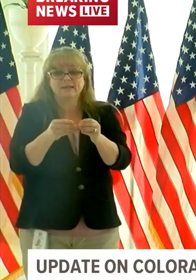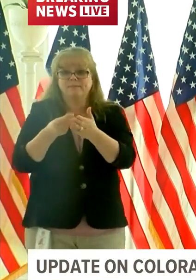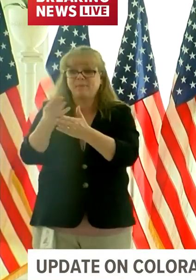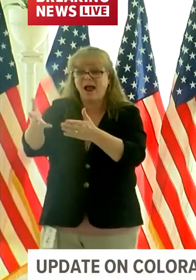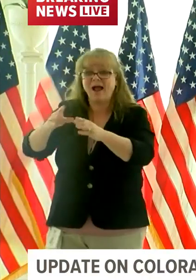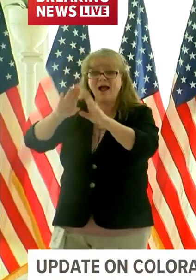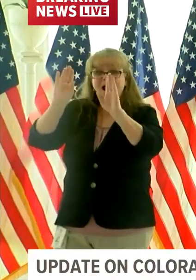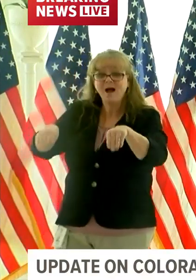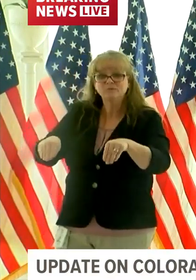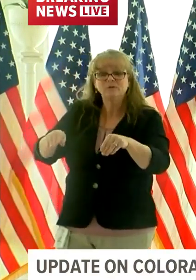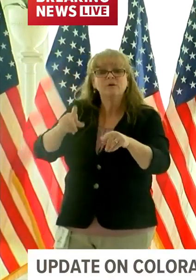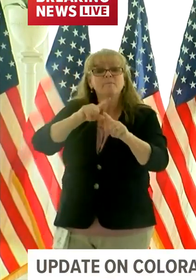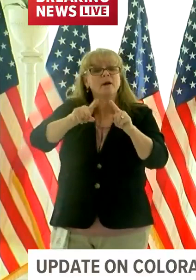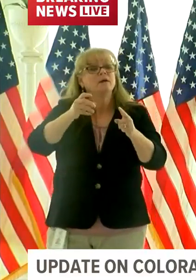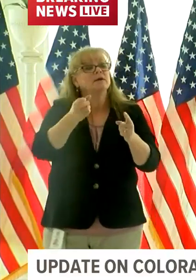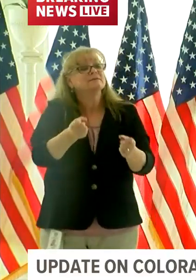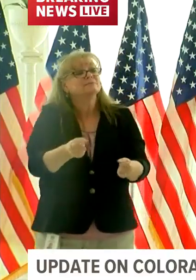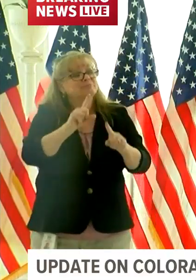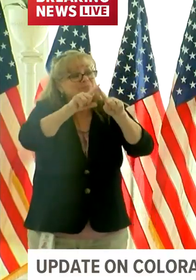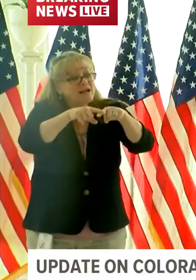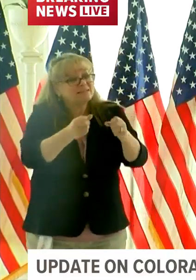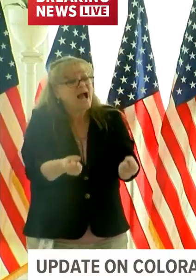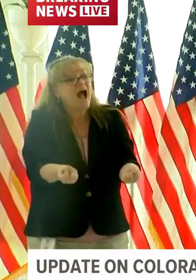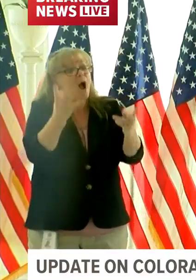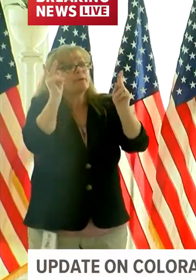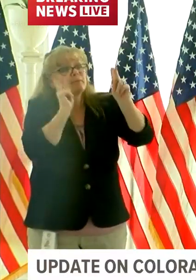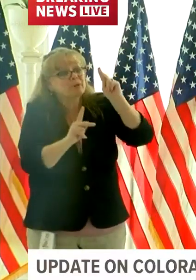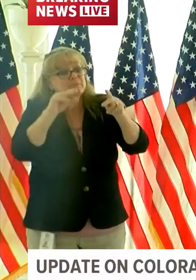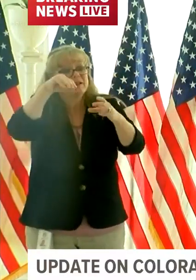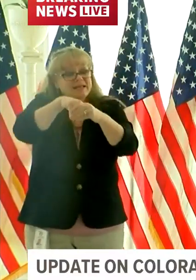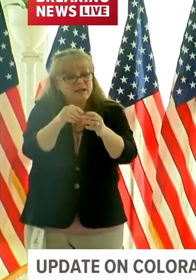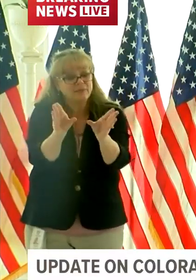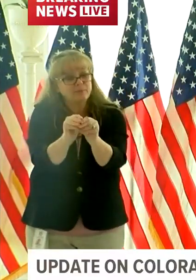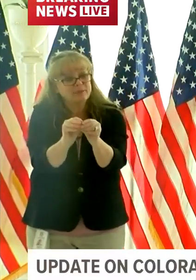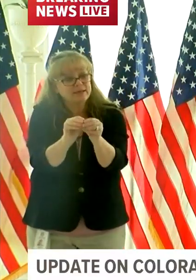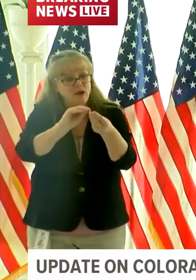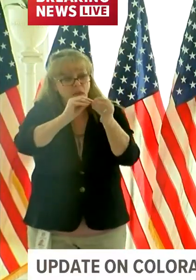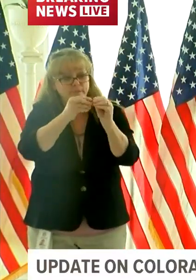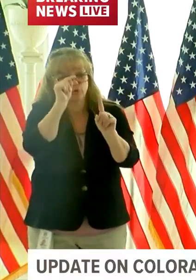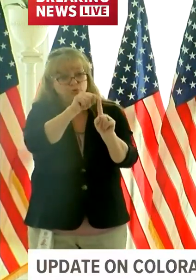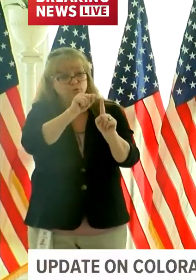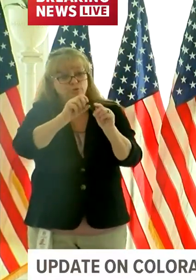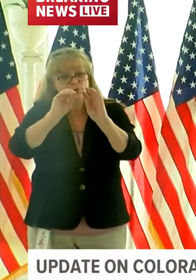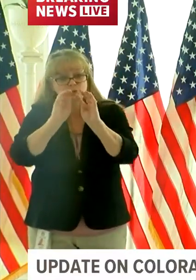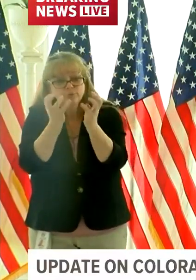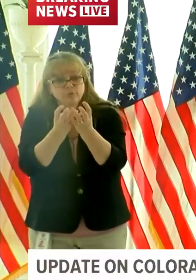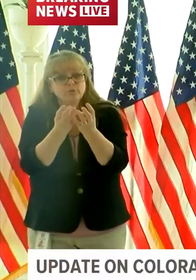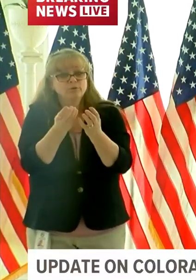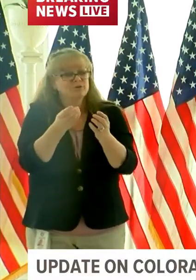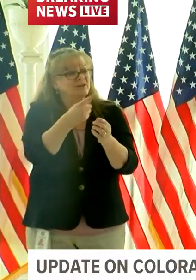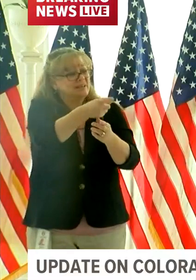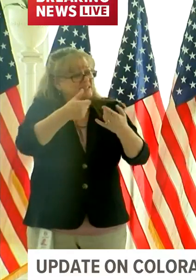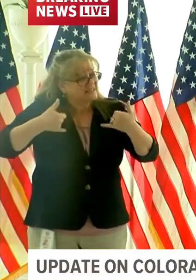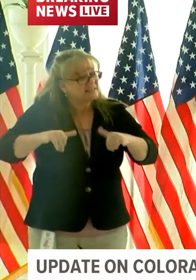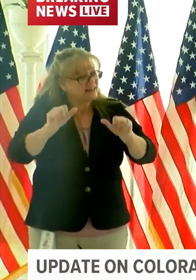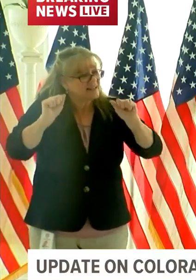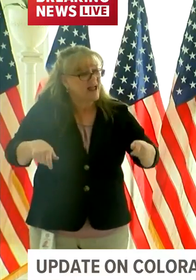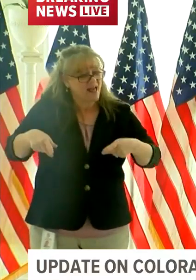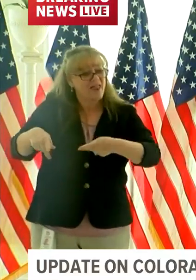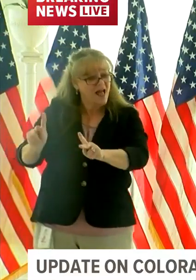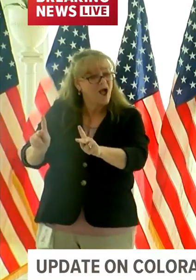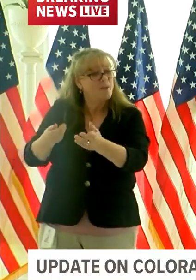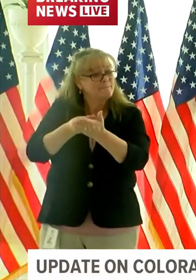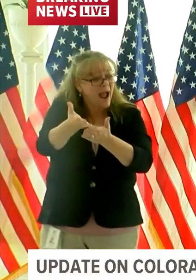mean, for large corporate things, they're paring down a little bit in terms of who has to be present. But those are occurring. Any encumbrance to that, any